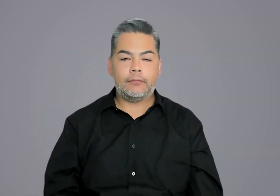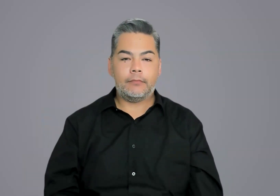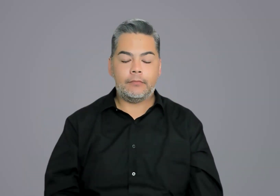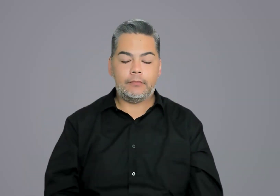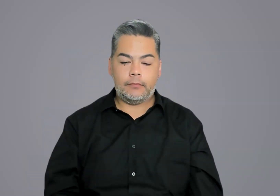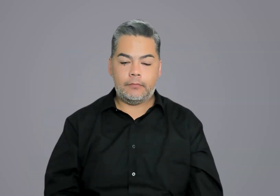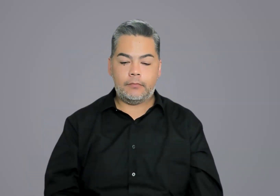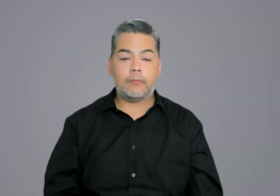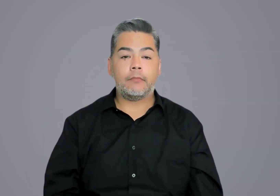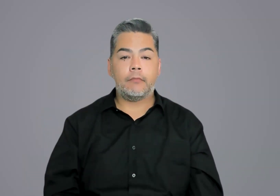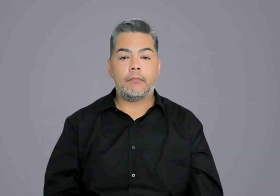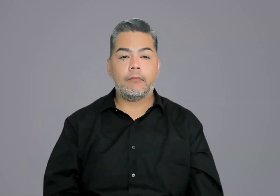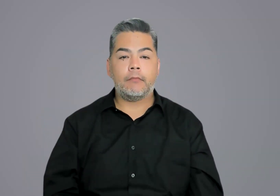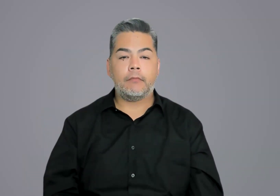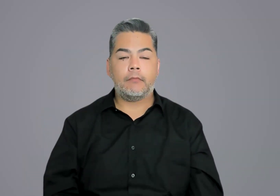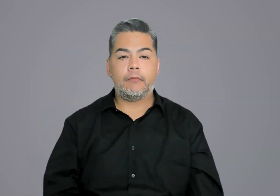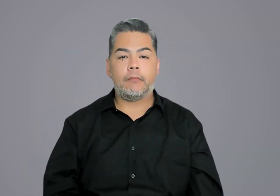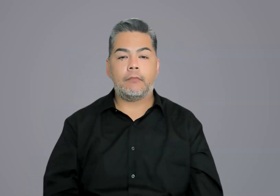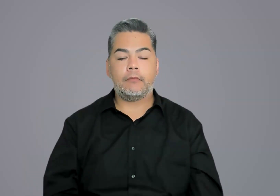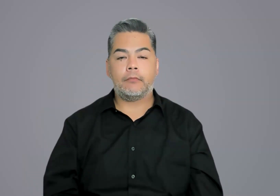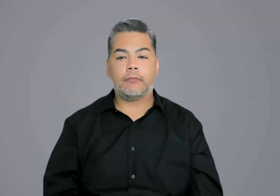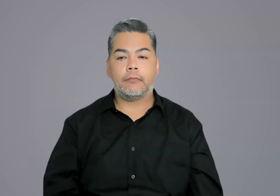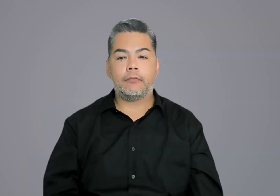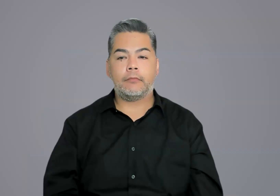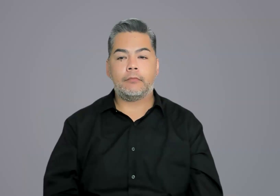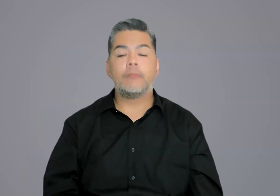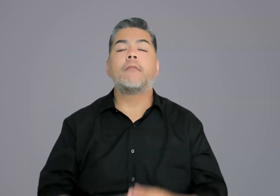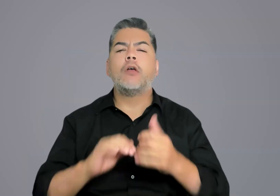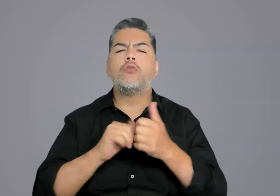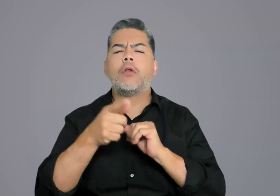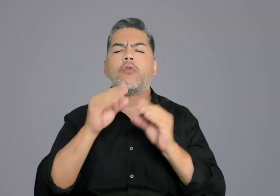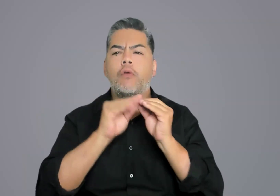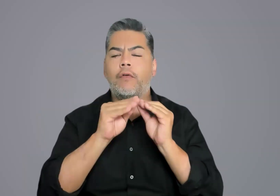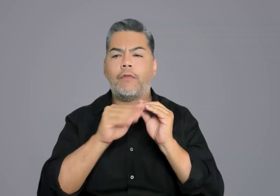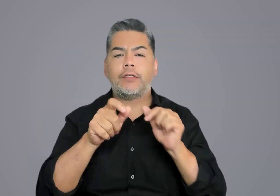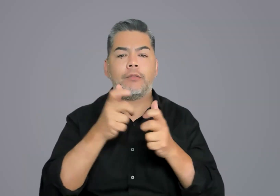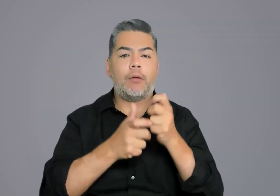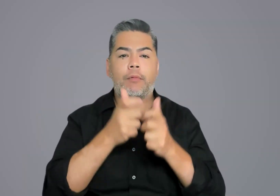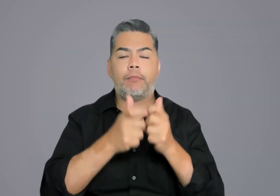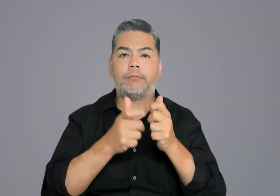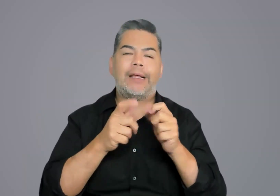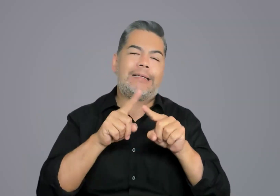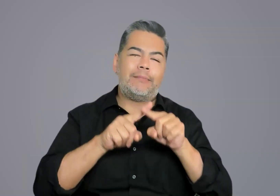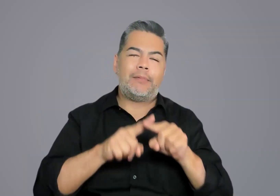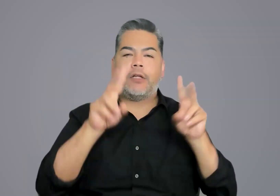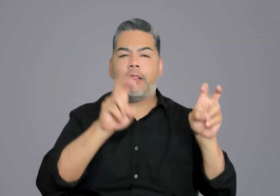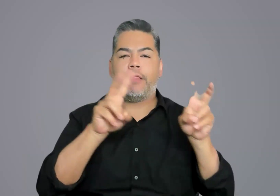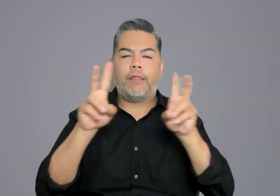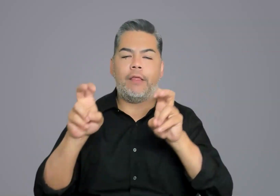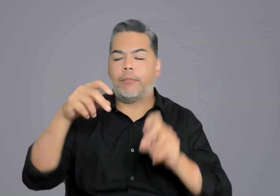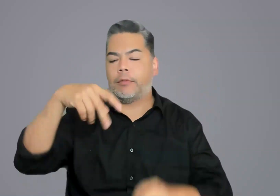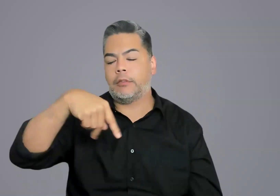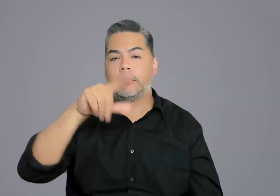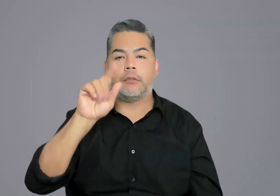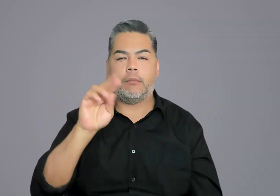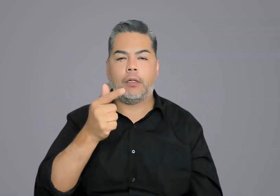The way to fix this problem depends on how your theme and plugins are built. It's really easy if you're using a full site editing theme with